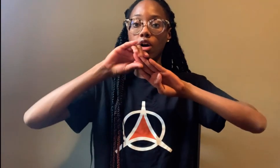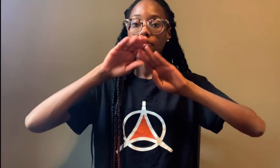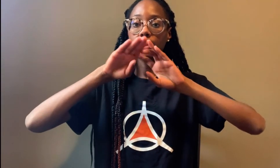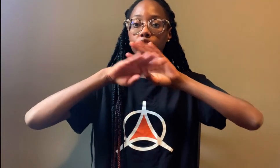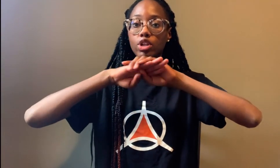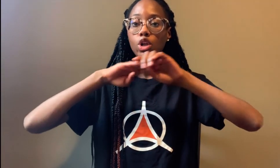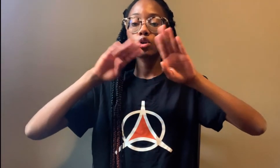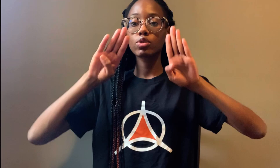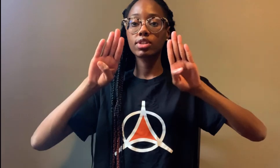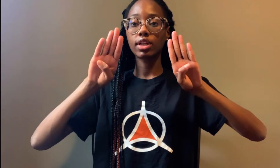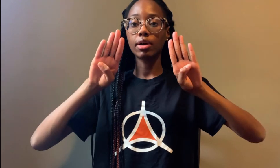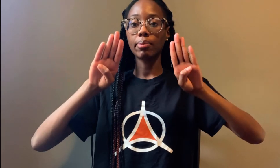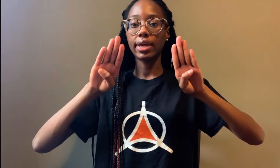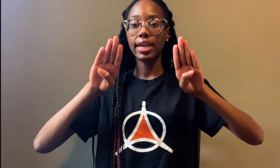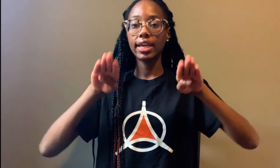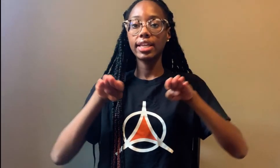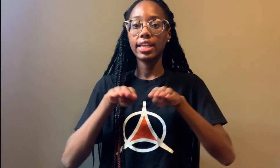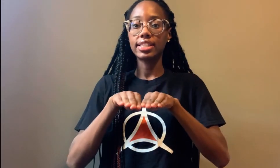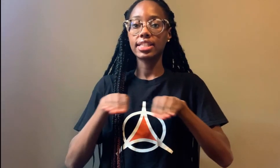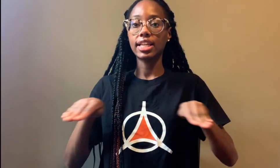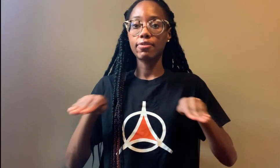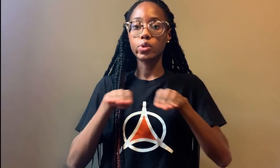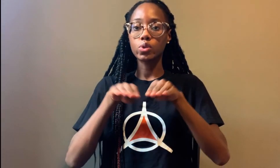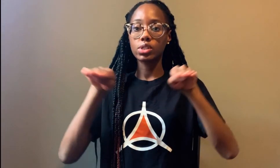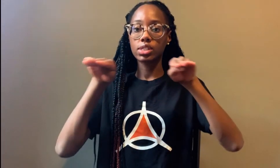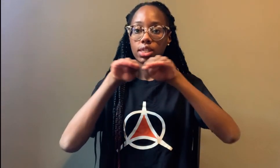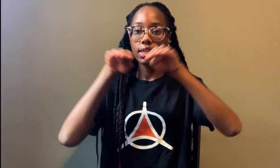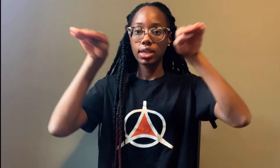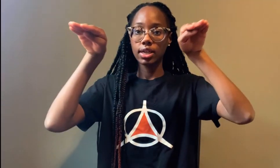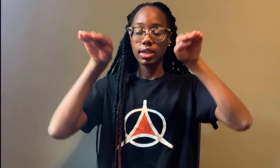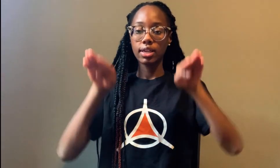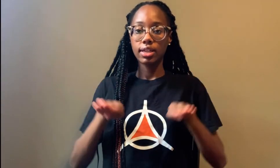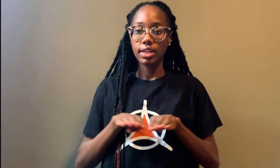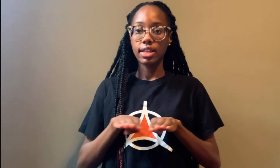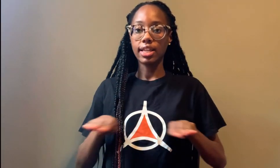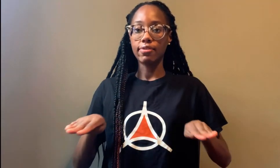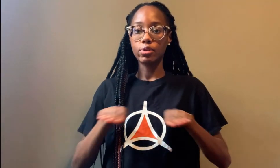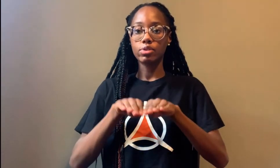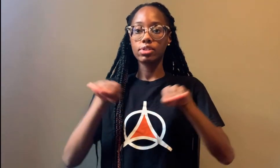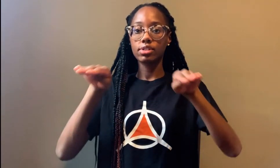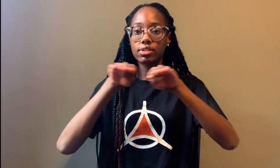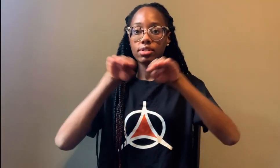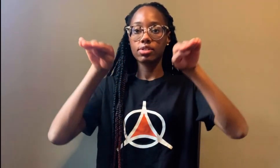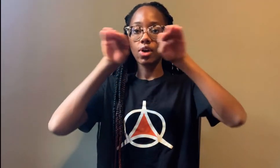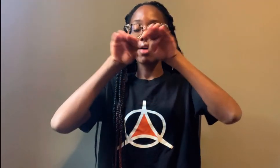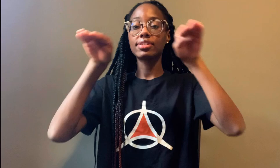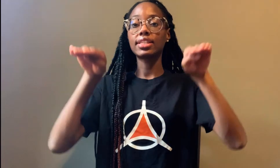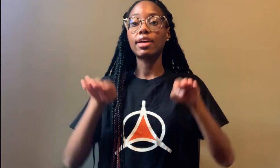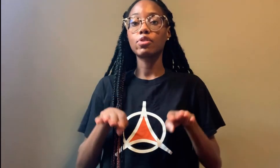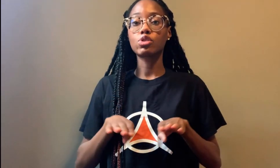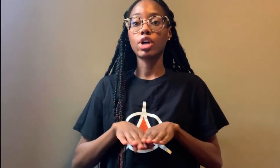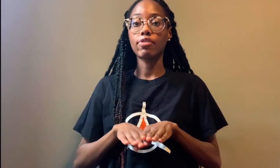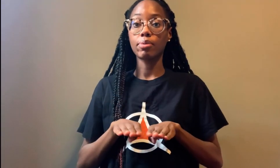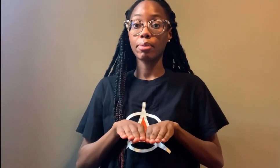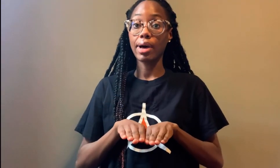fingers closed, thumb in, and it's levels. Levels. So obviously levels start from the bottom